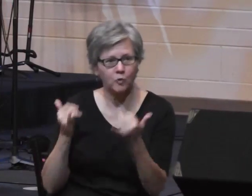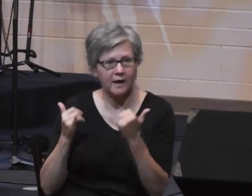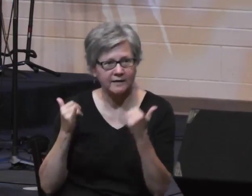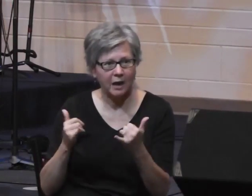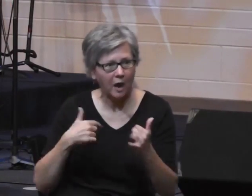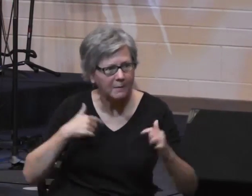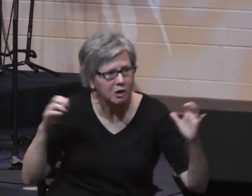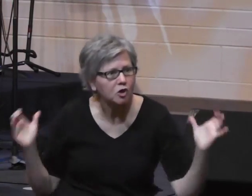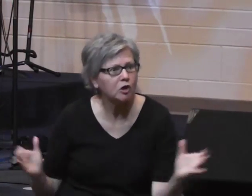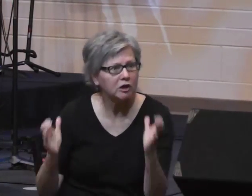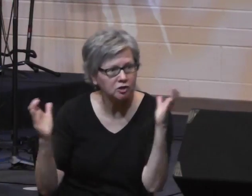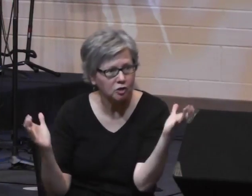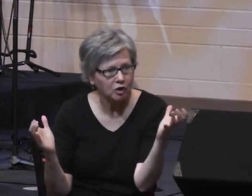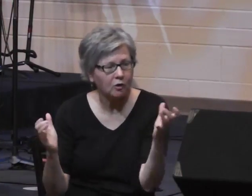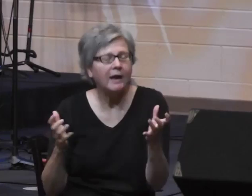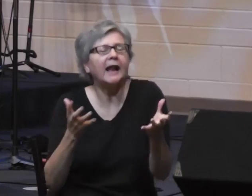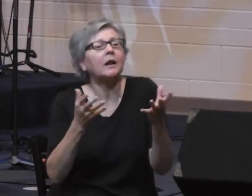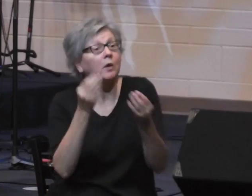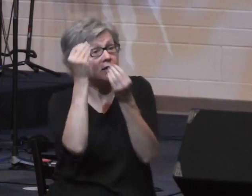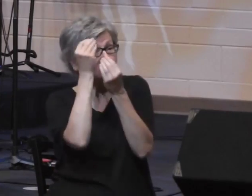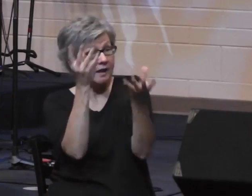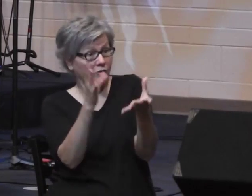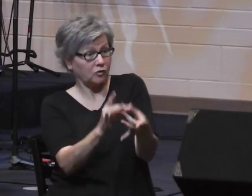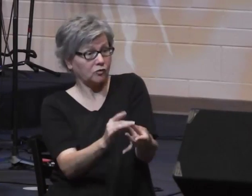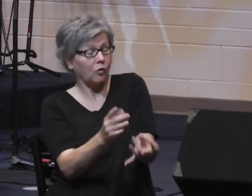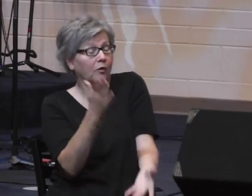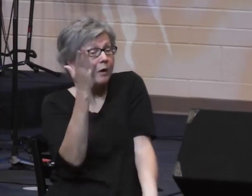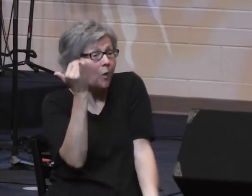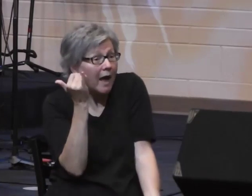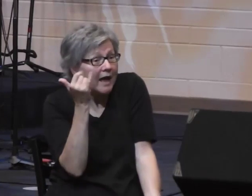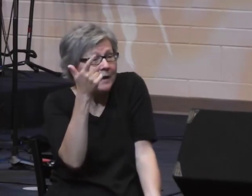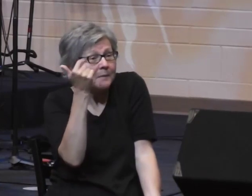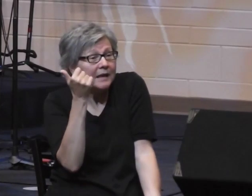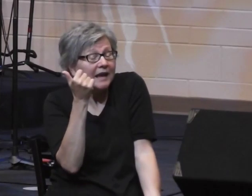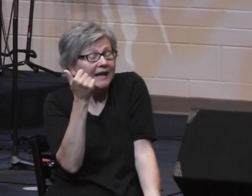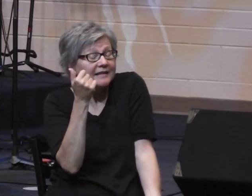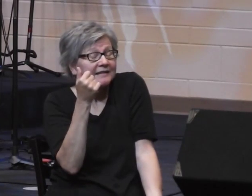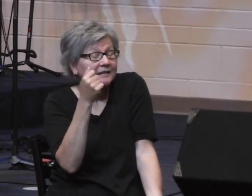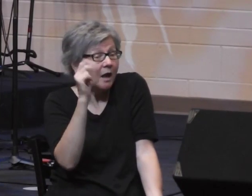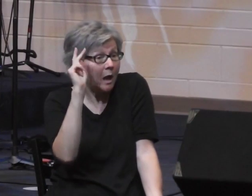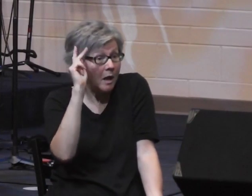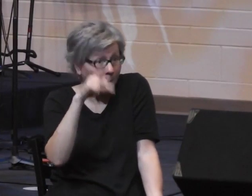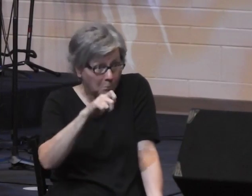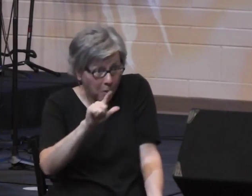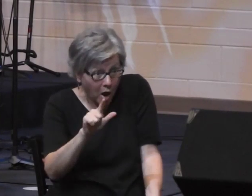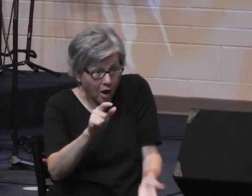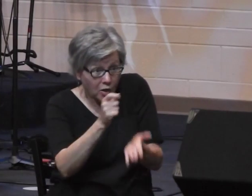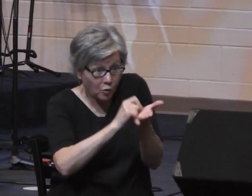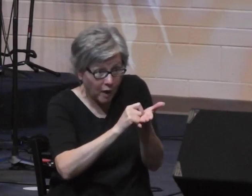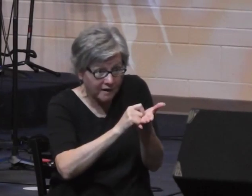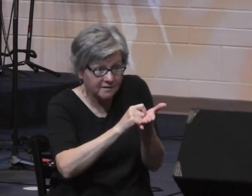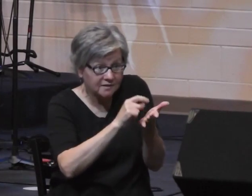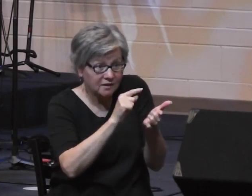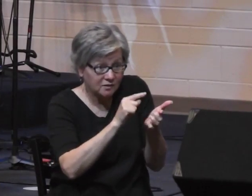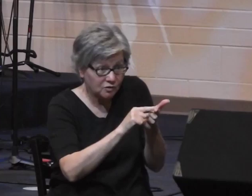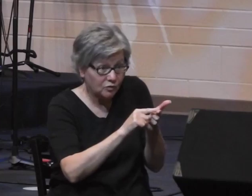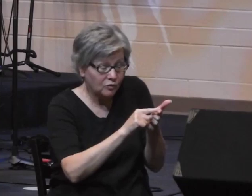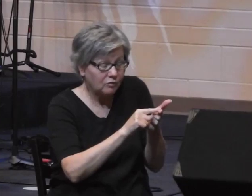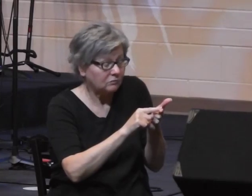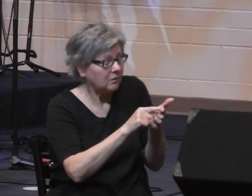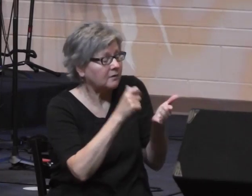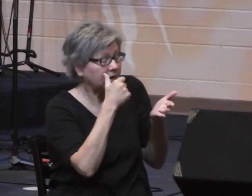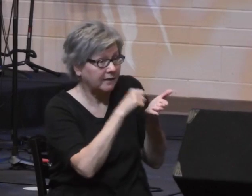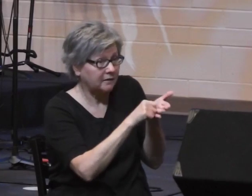to encourage you along. And I wanted to tell that story because what I think Paul is doing in the letter to the